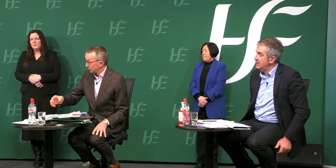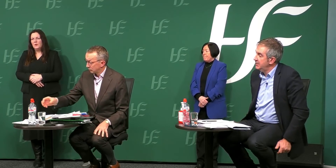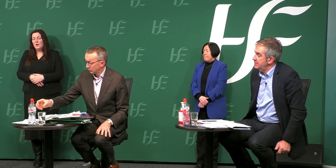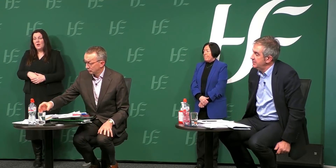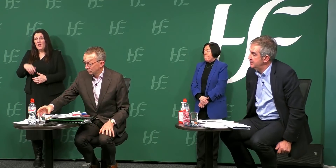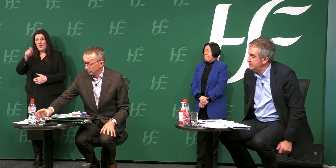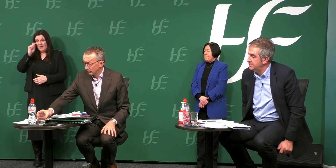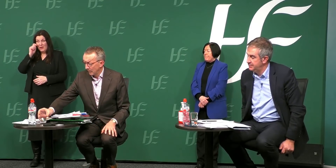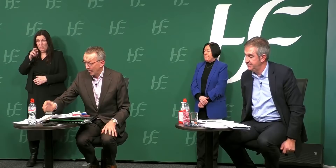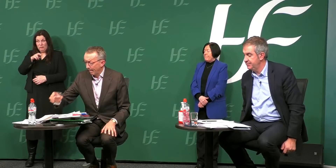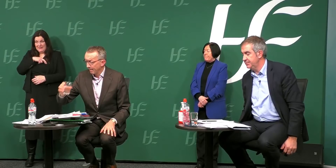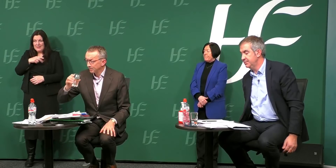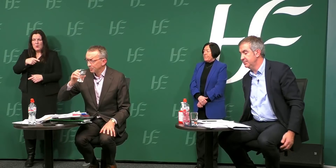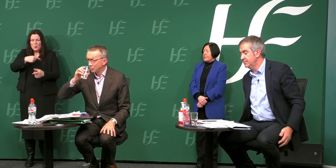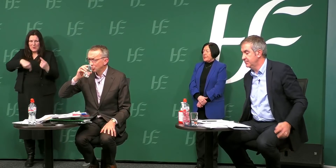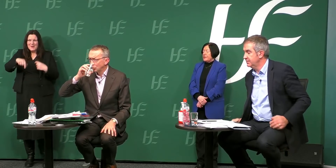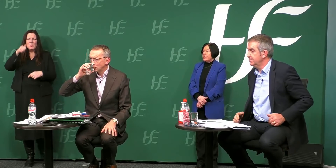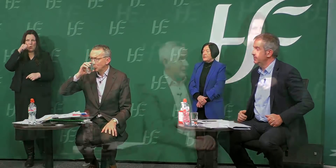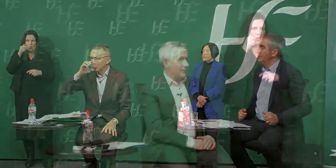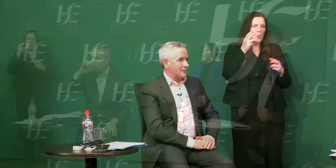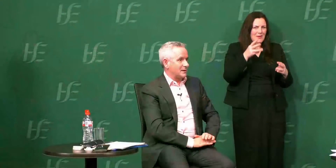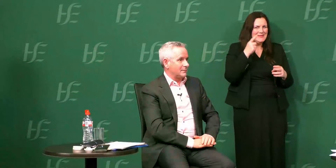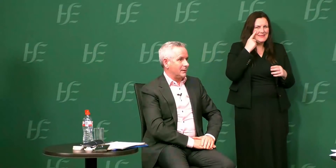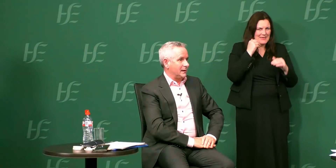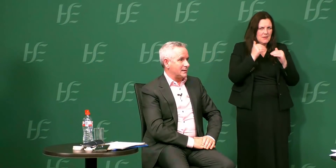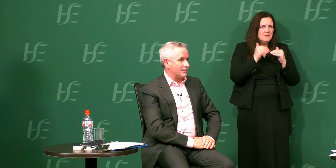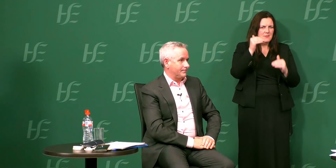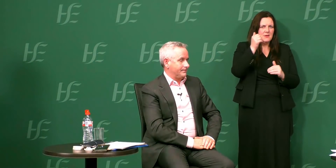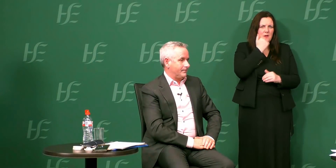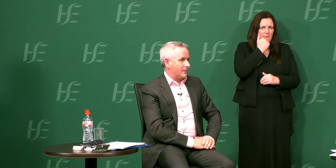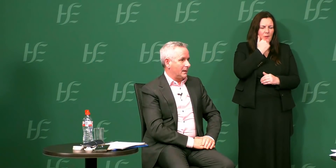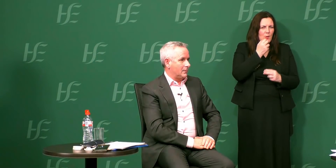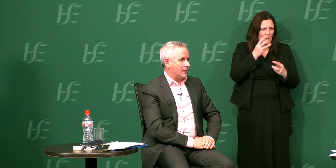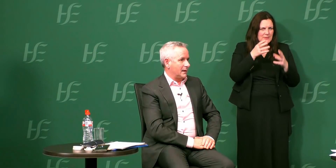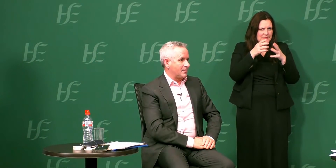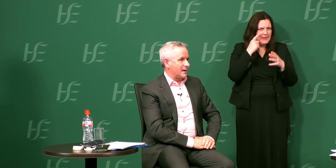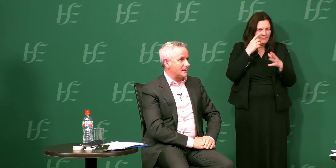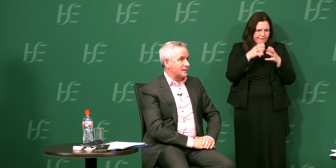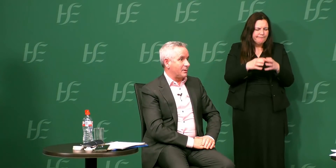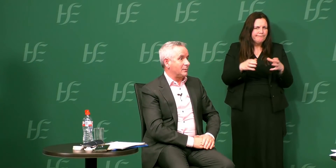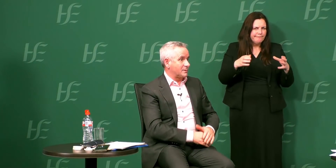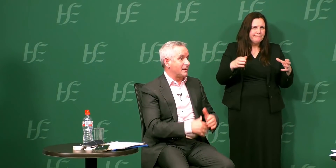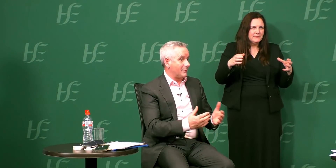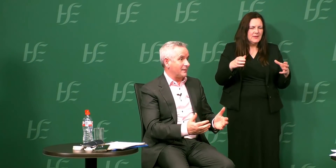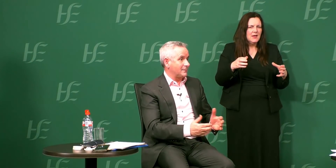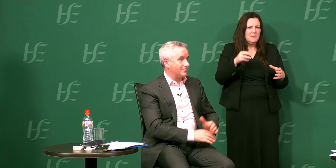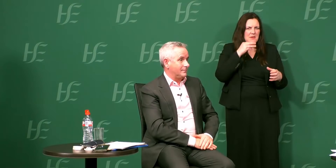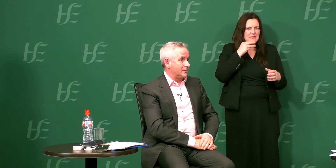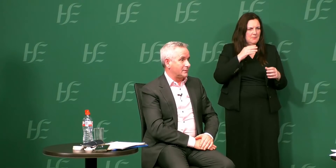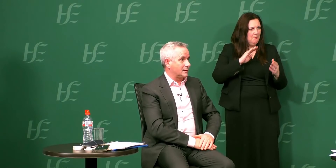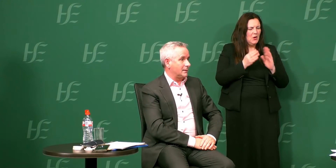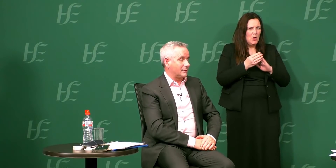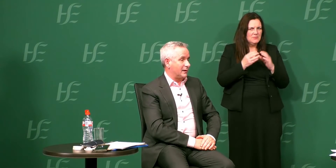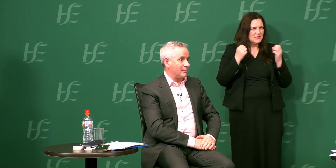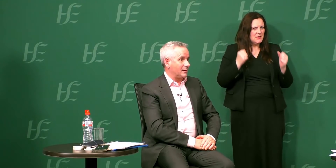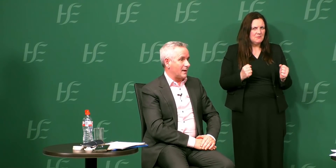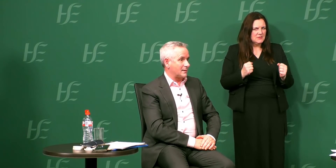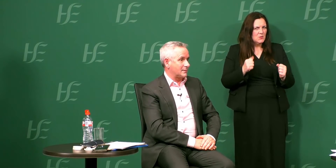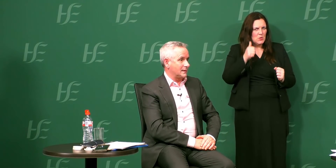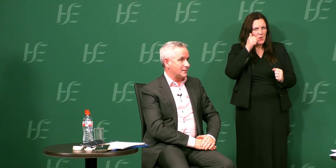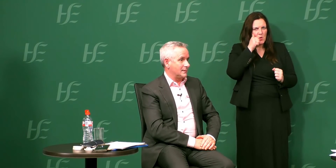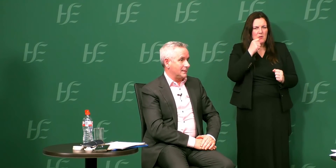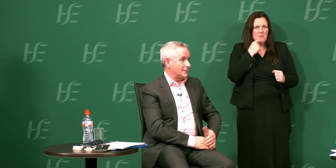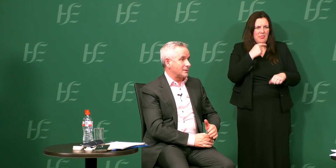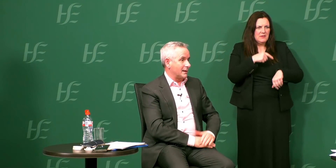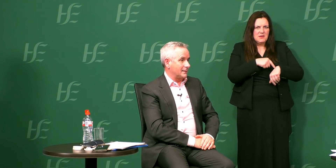We know we're going to see significantly more. We're going to see it rise, and all expectations, it becomes dominant. But the timing of